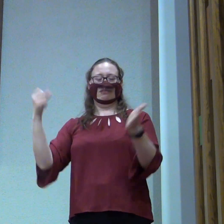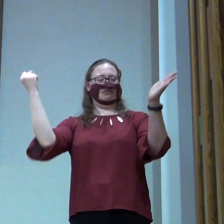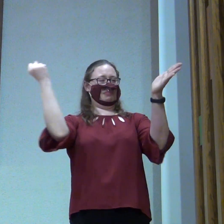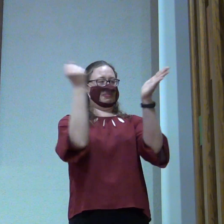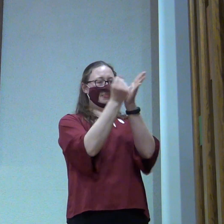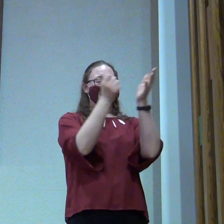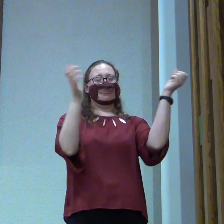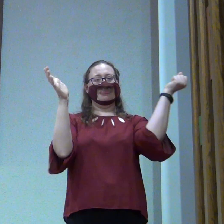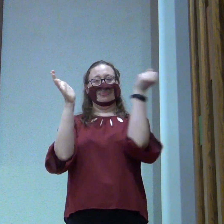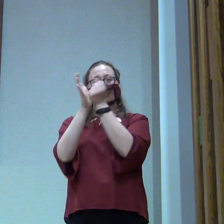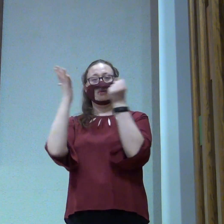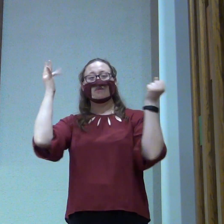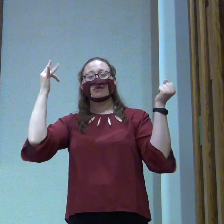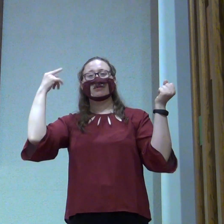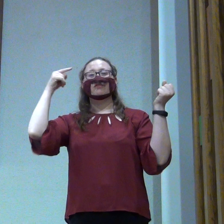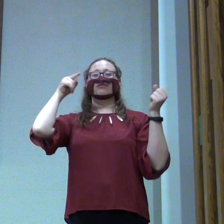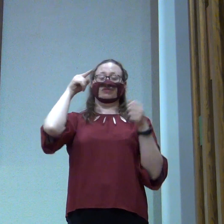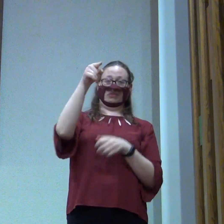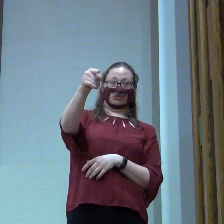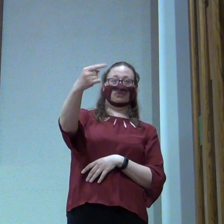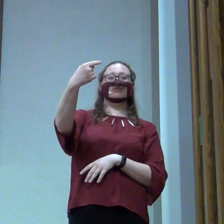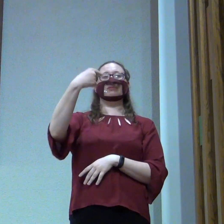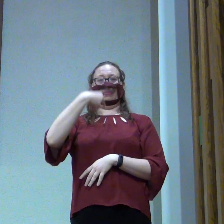there for you and I.